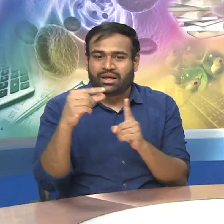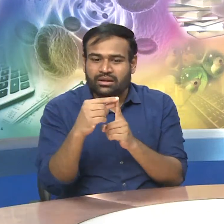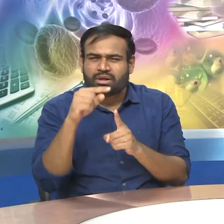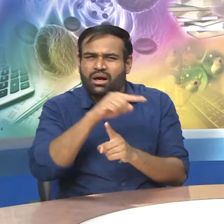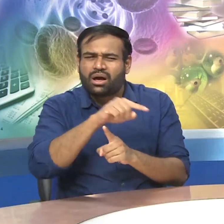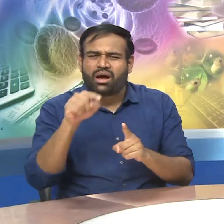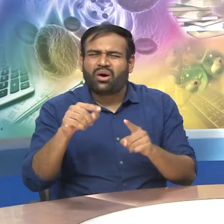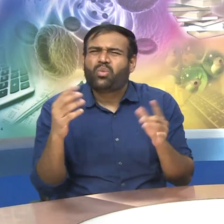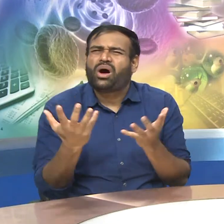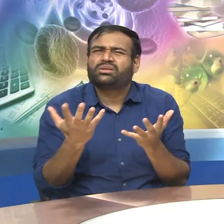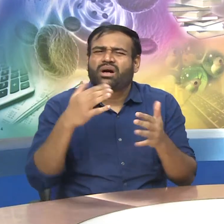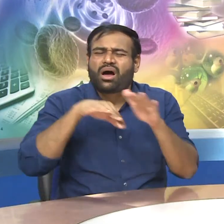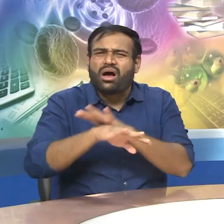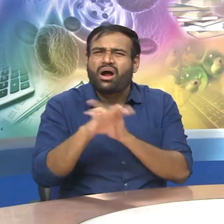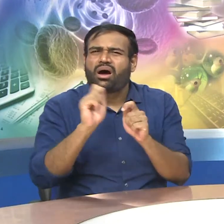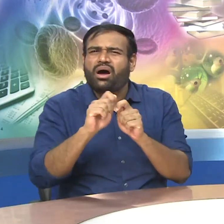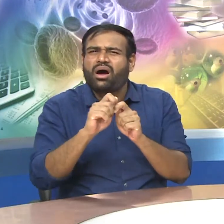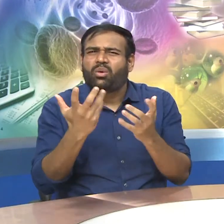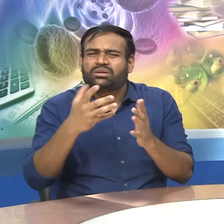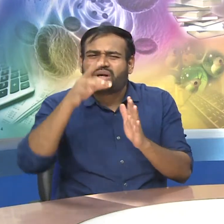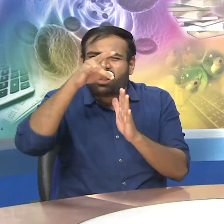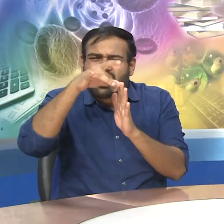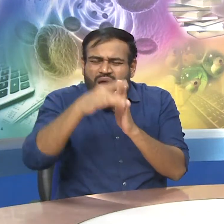and Vidhan Parishad.